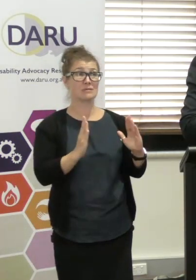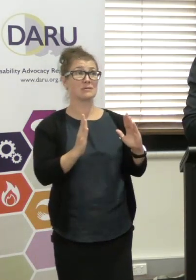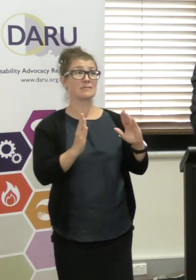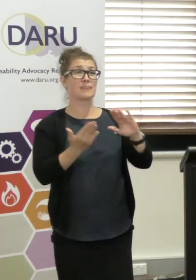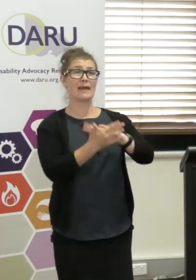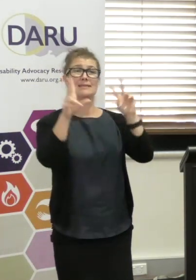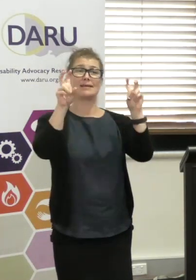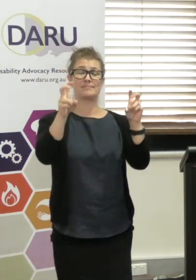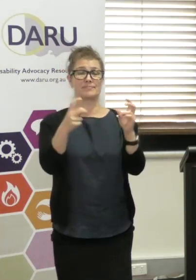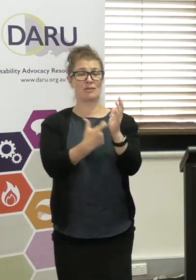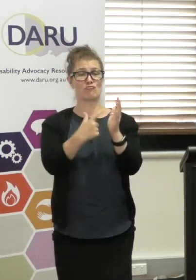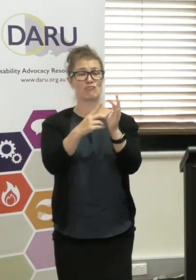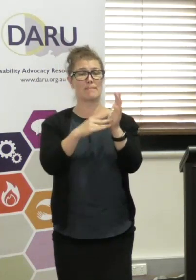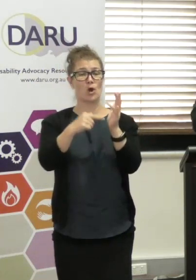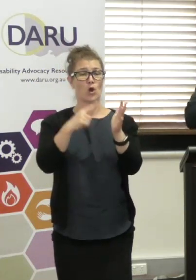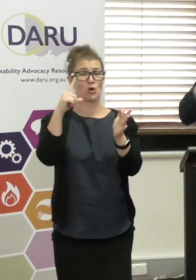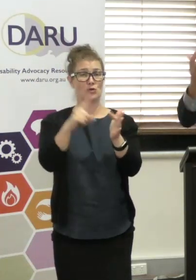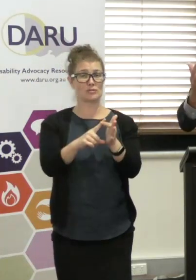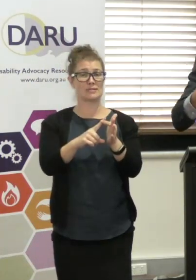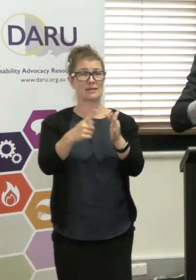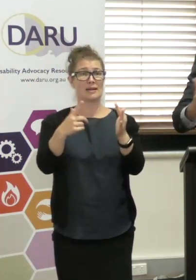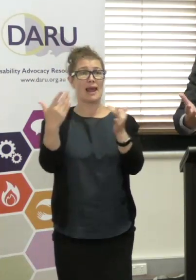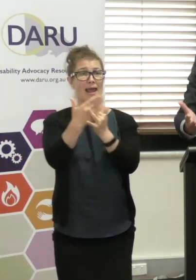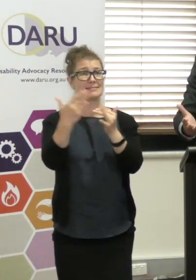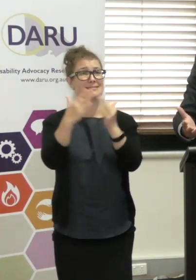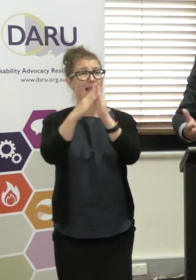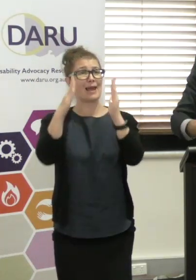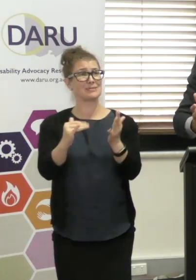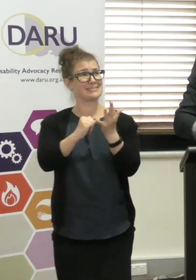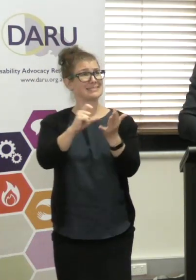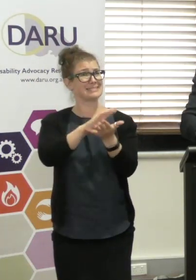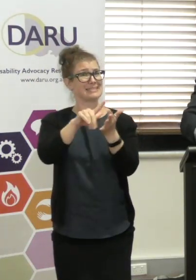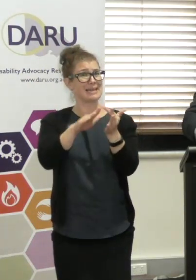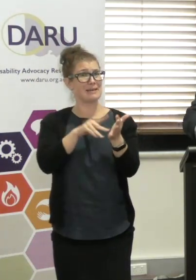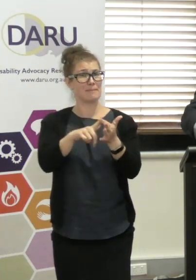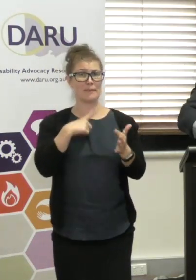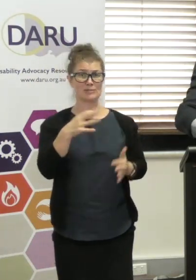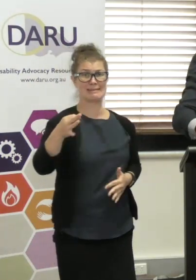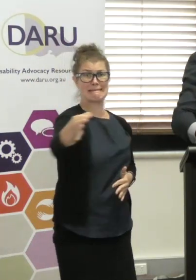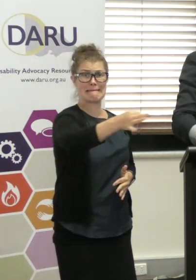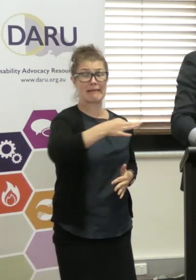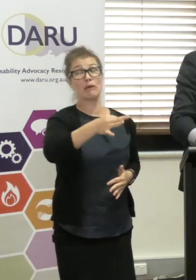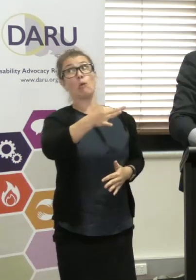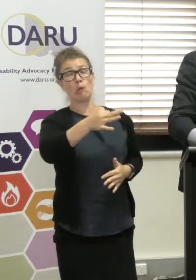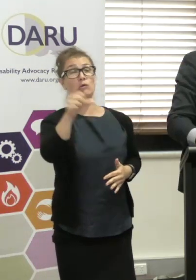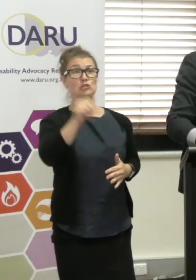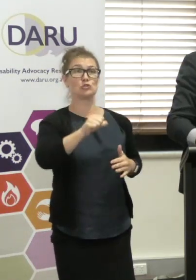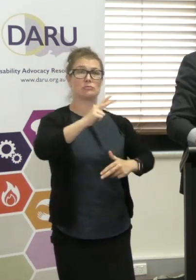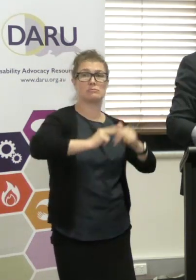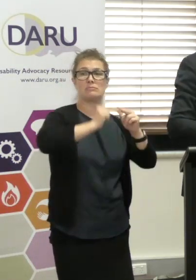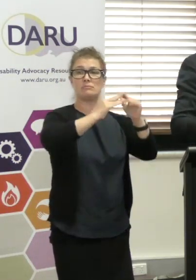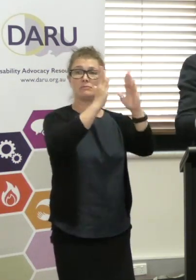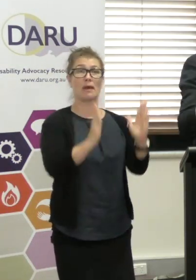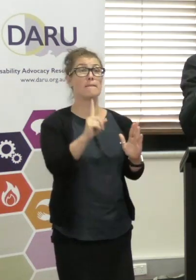housing scheme. So someone's gone in and sort of said, there's no housing in remote communities, we better build it. But there's no consultation with the family